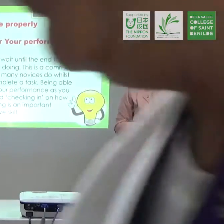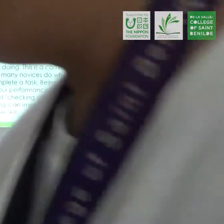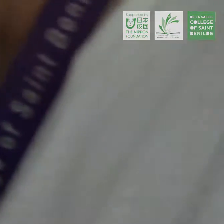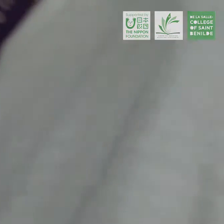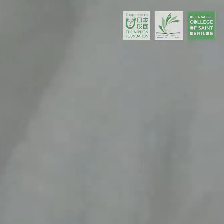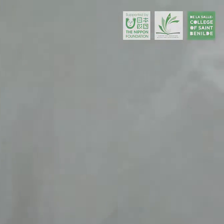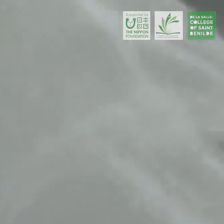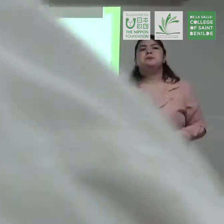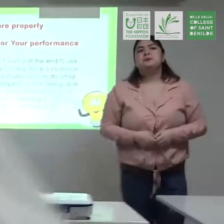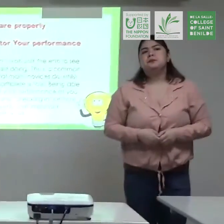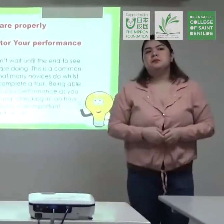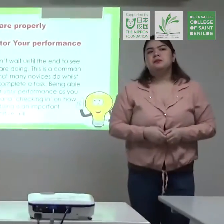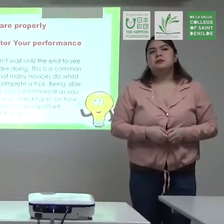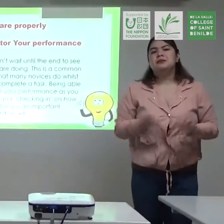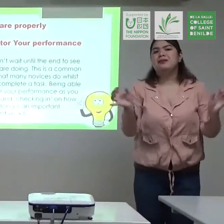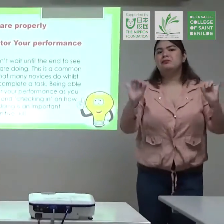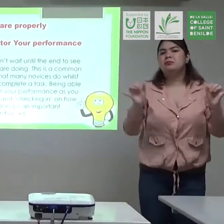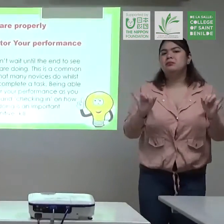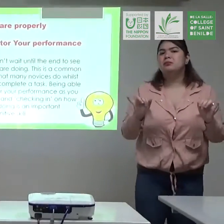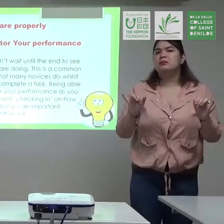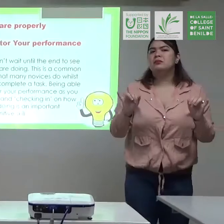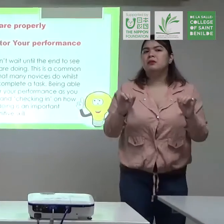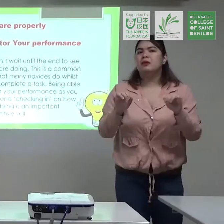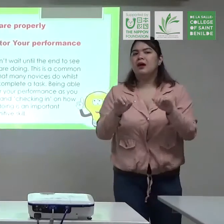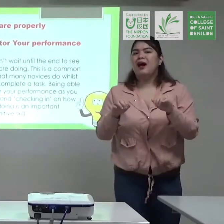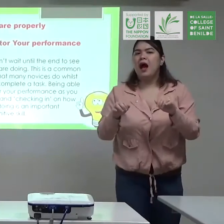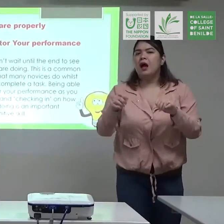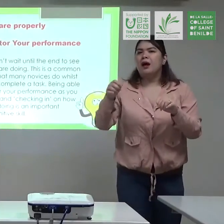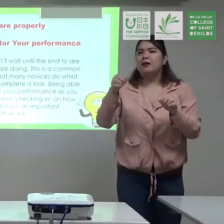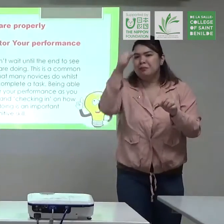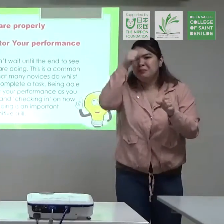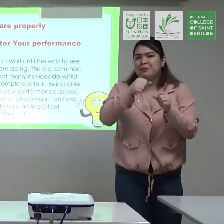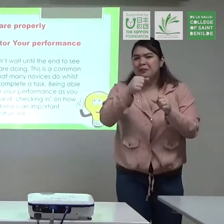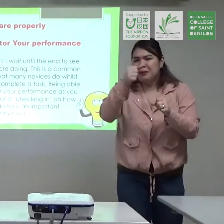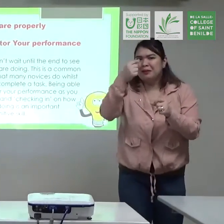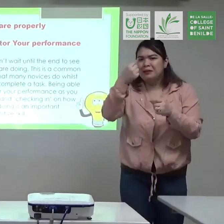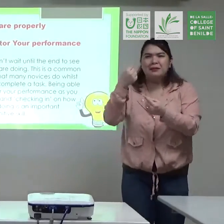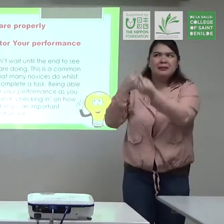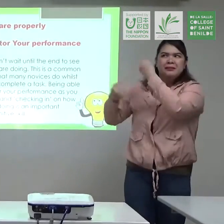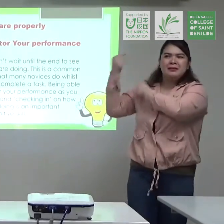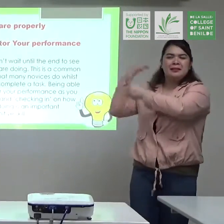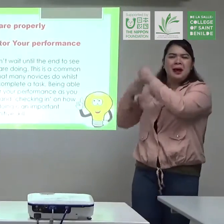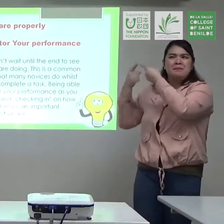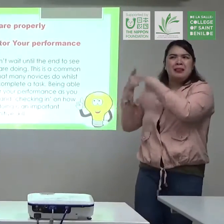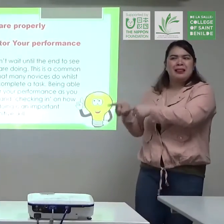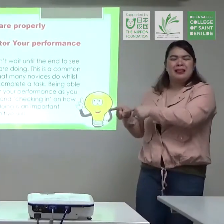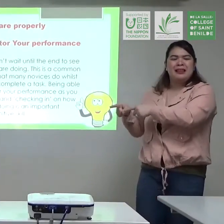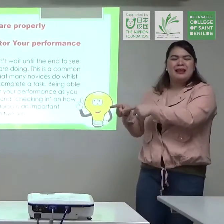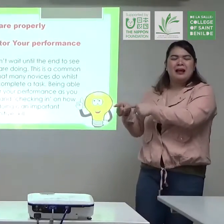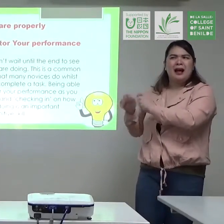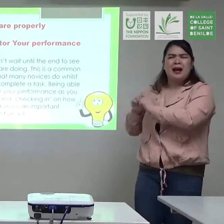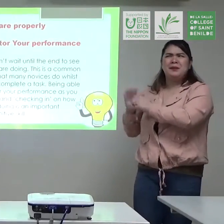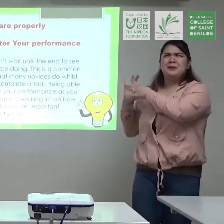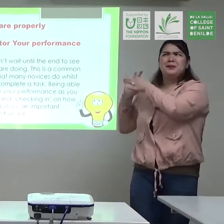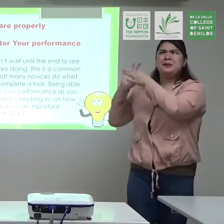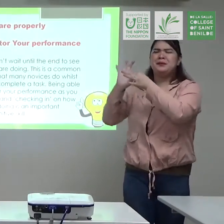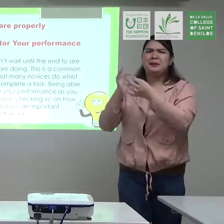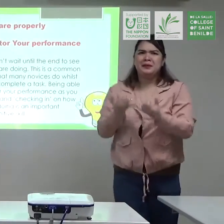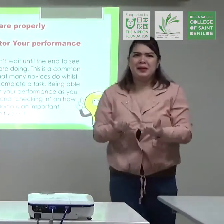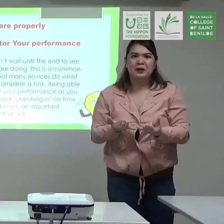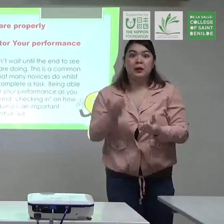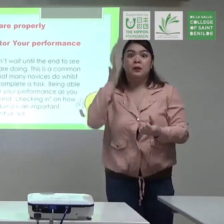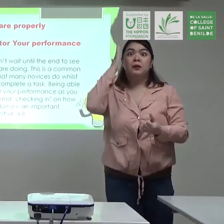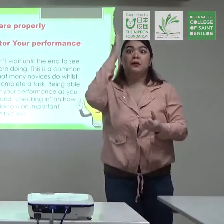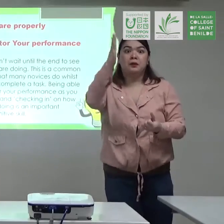So, parang you are made to just backtrack a bit, connect it to the present, connect it to the future,